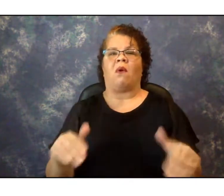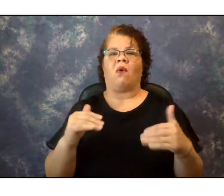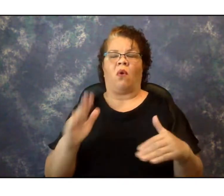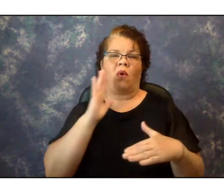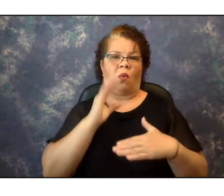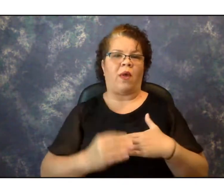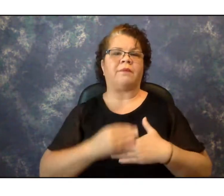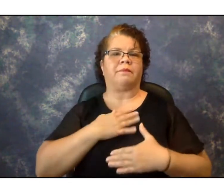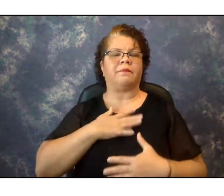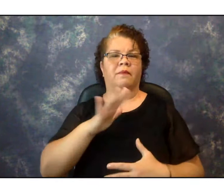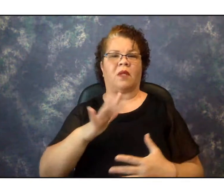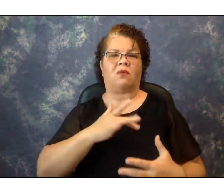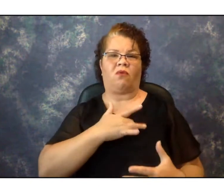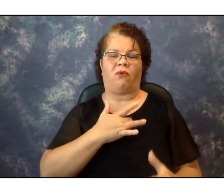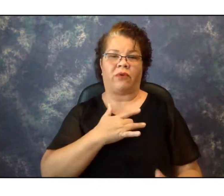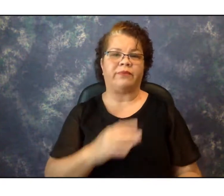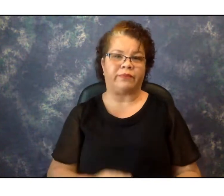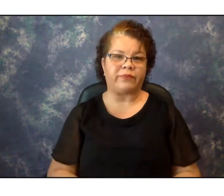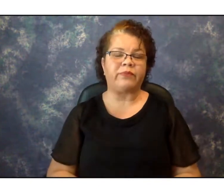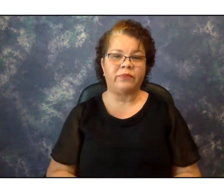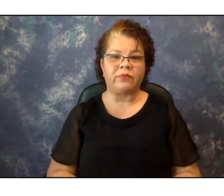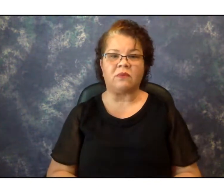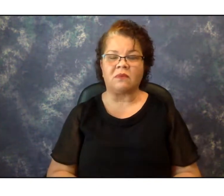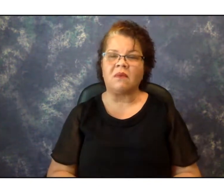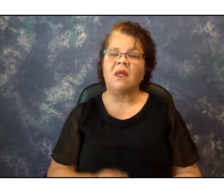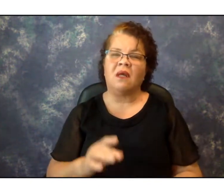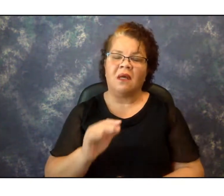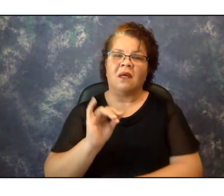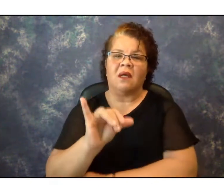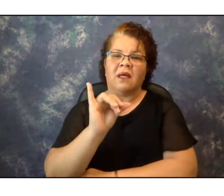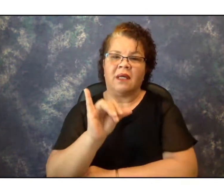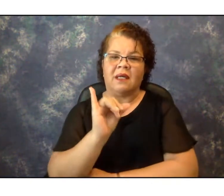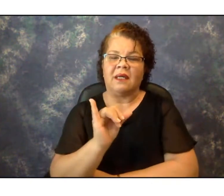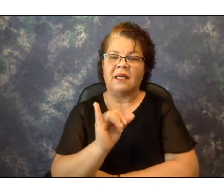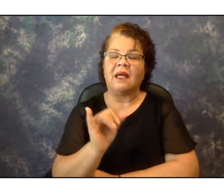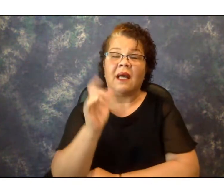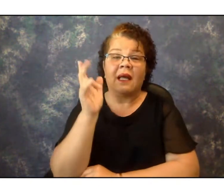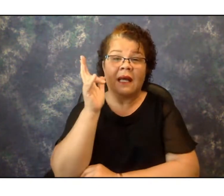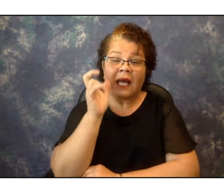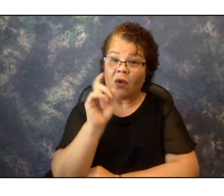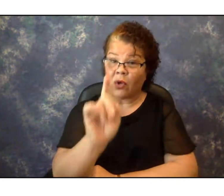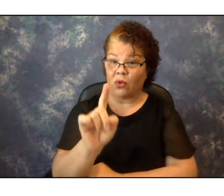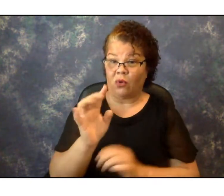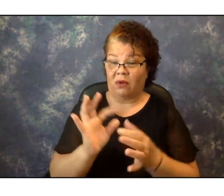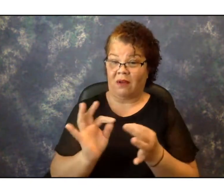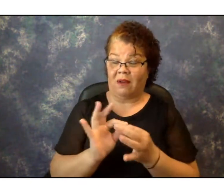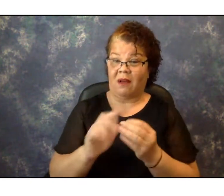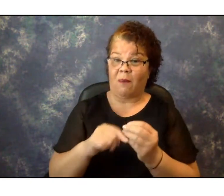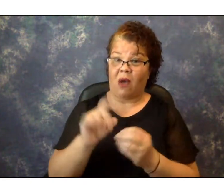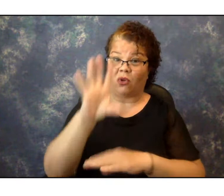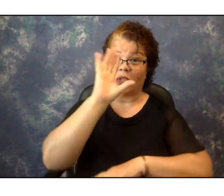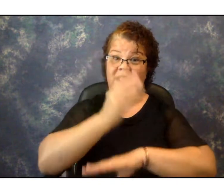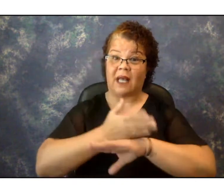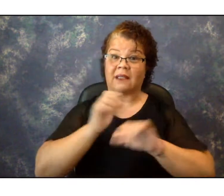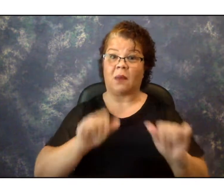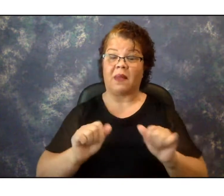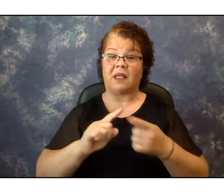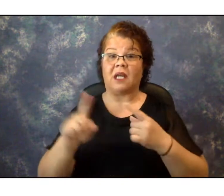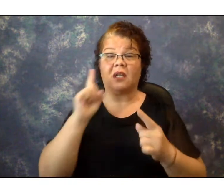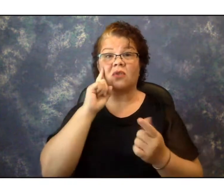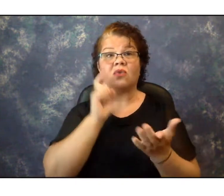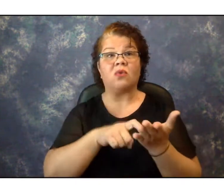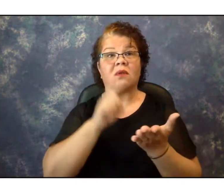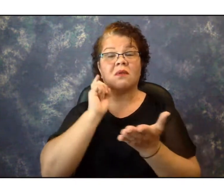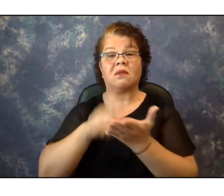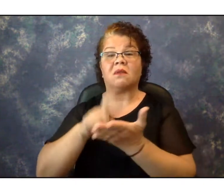listen to you talk about your son's ability to identify all those faces, all